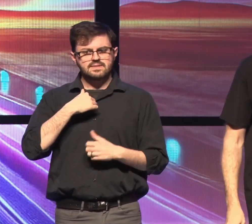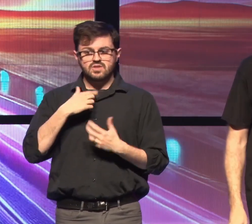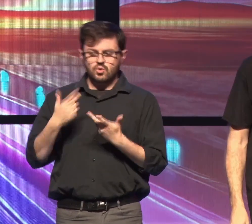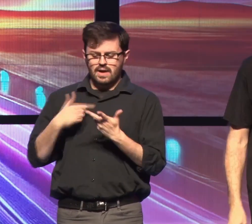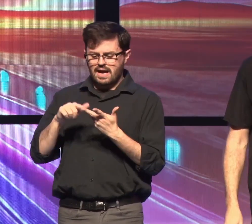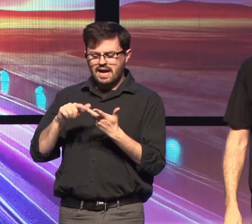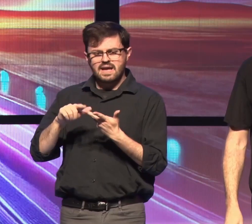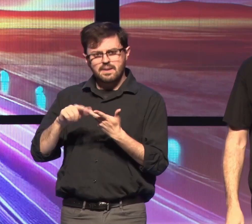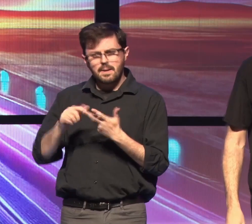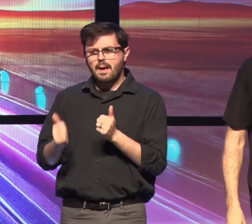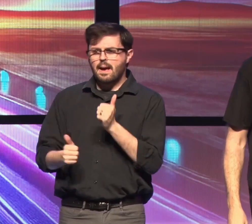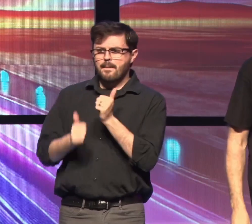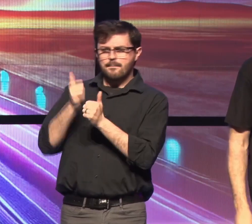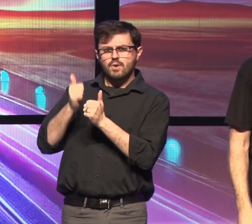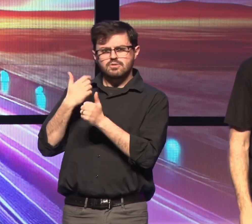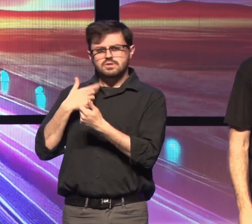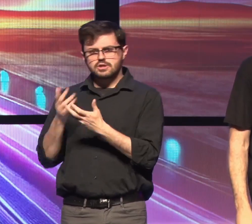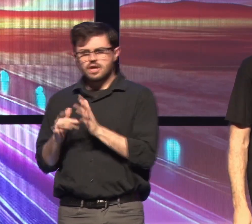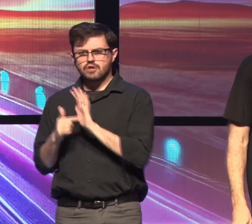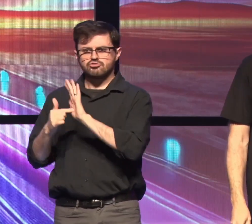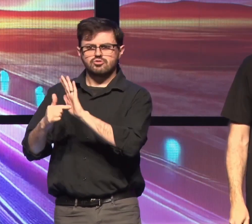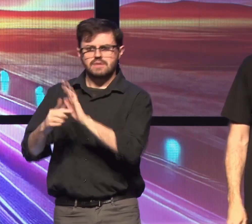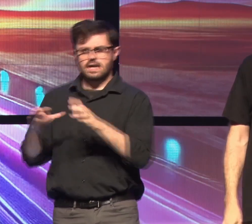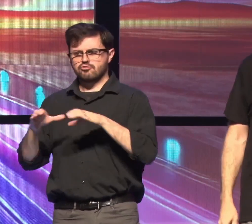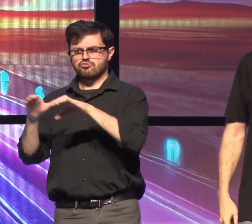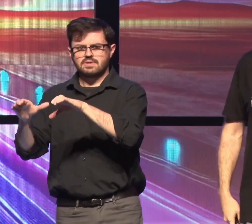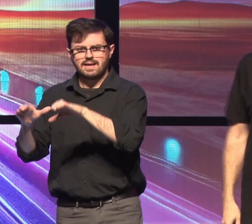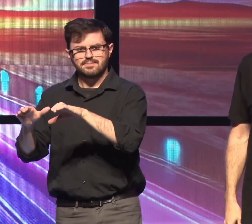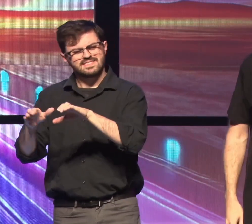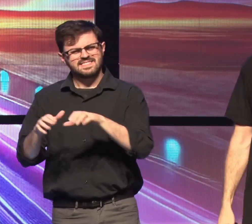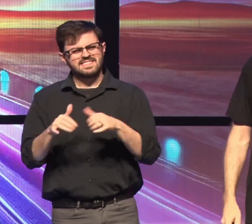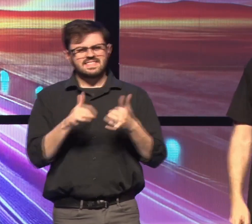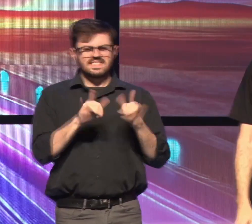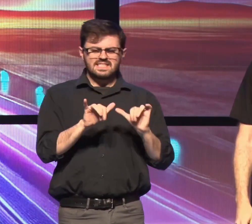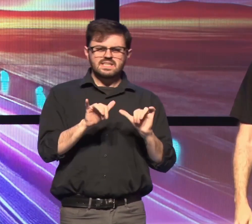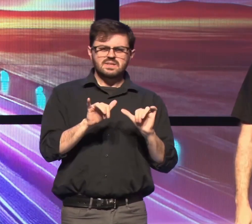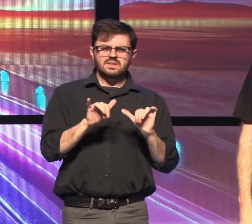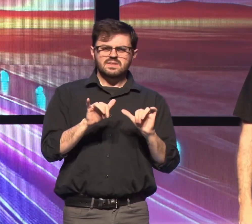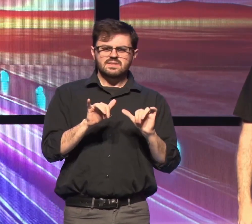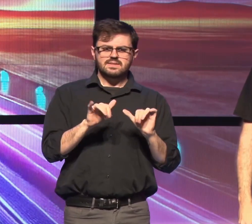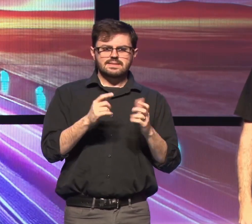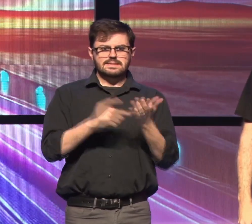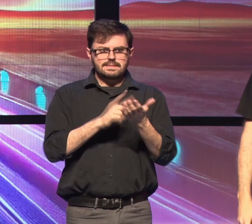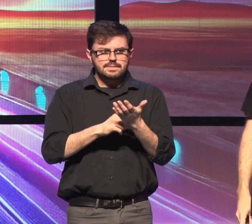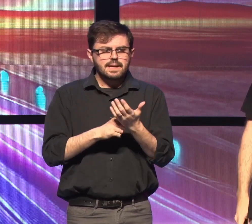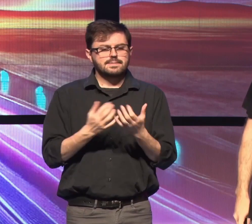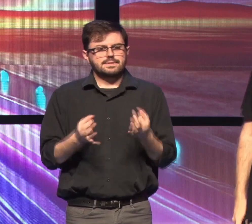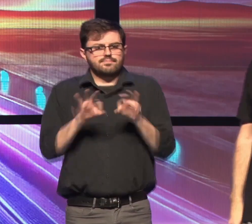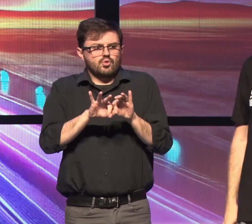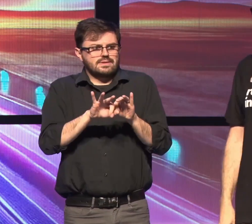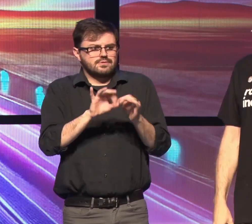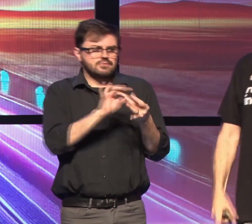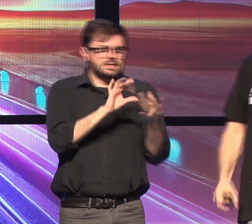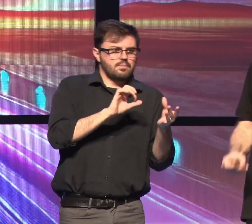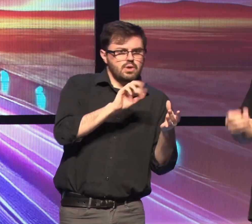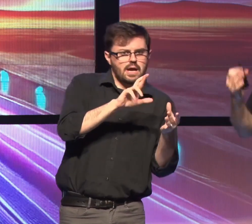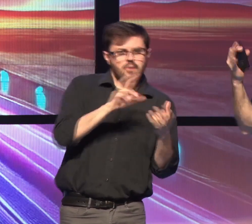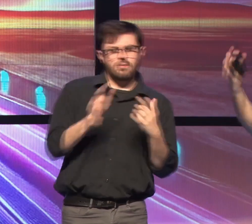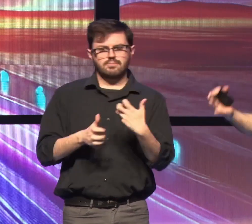and separation don't have their place. In fact, I'm going to argue that they do have a place. But